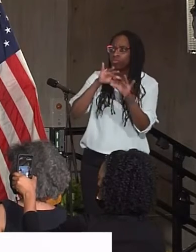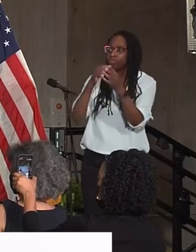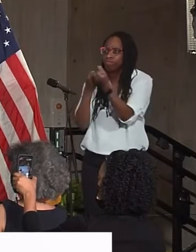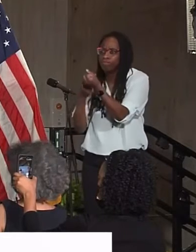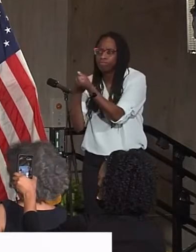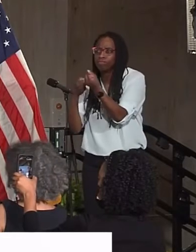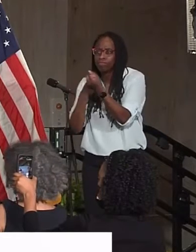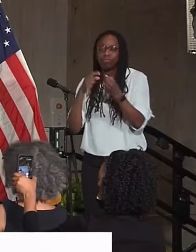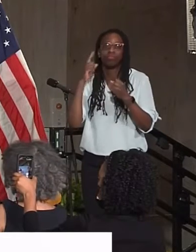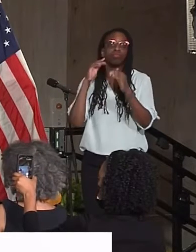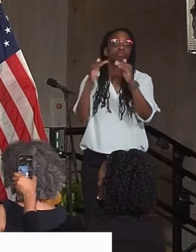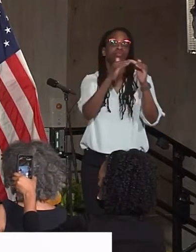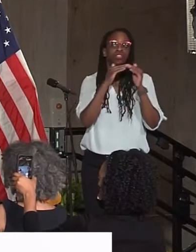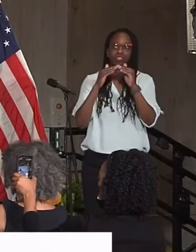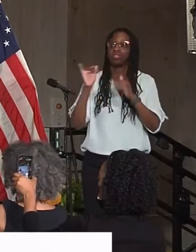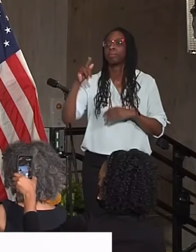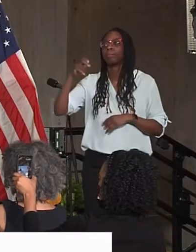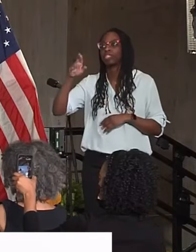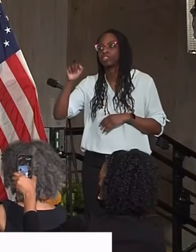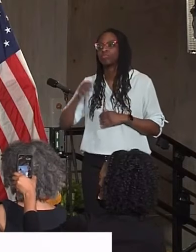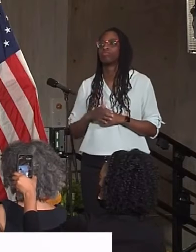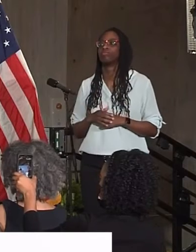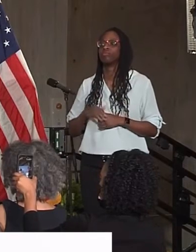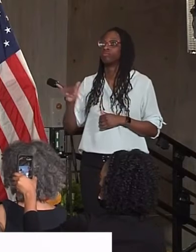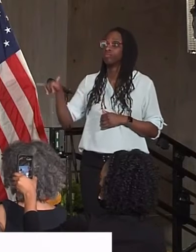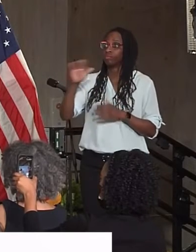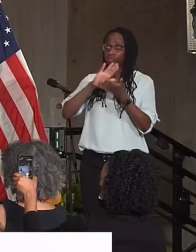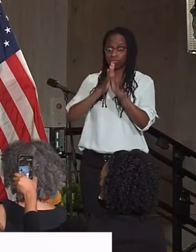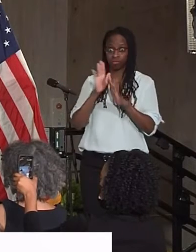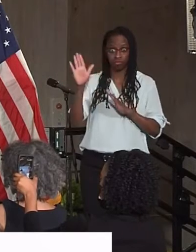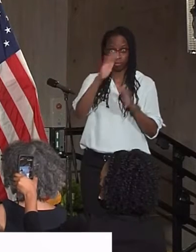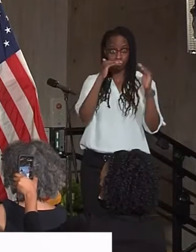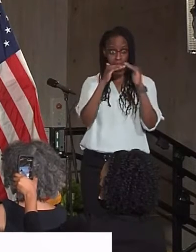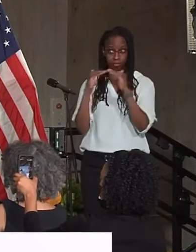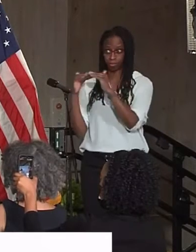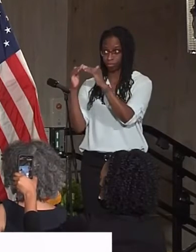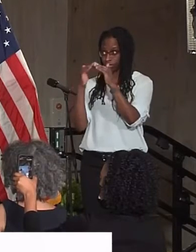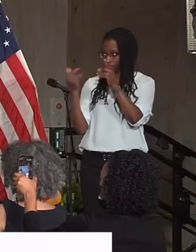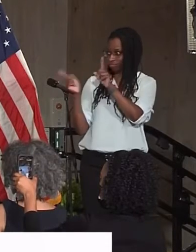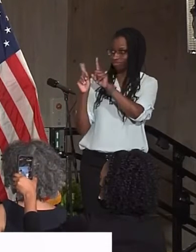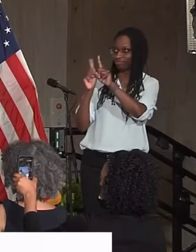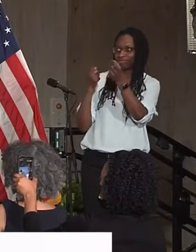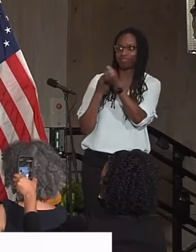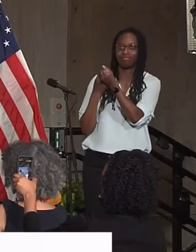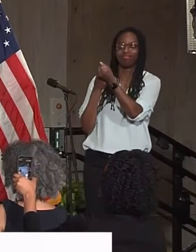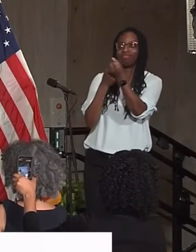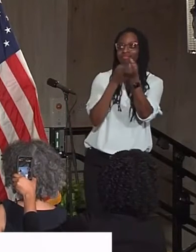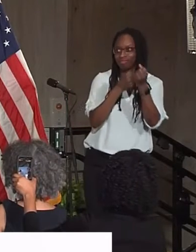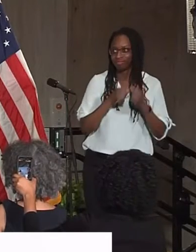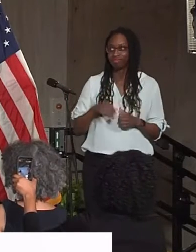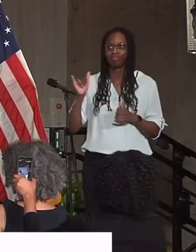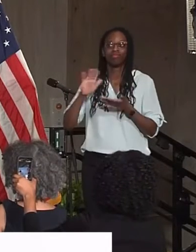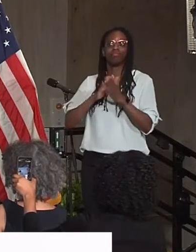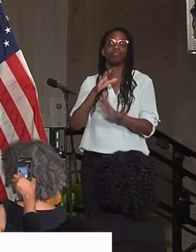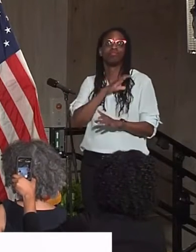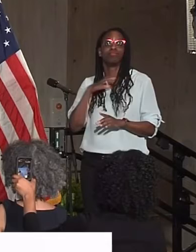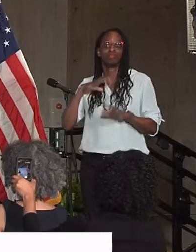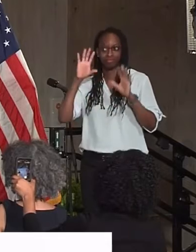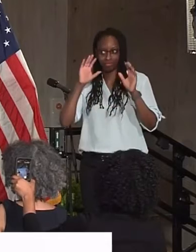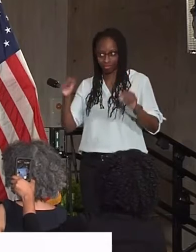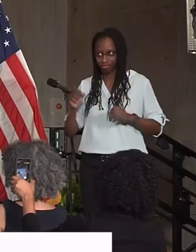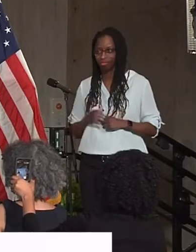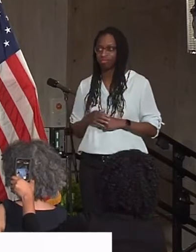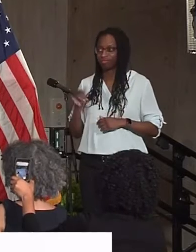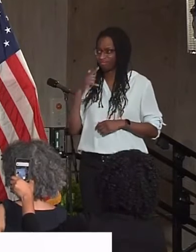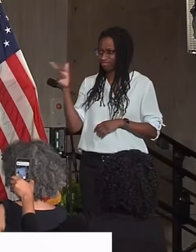City Council President of the most representative council in the history of our city. And now